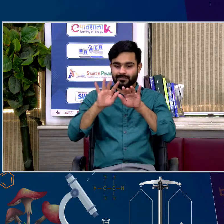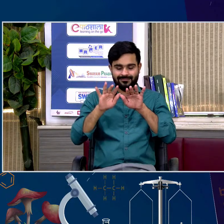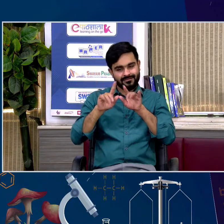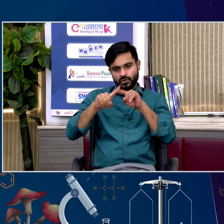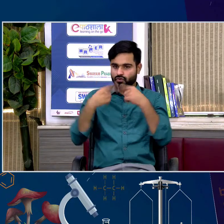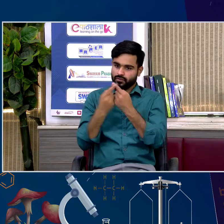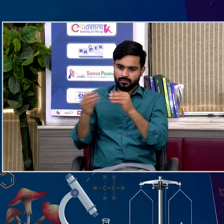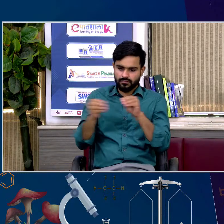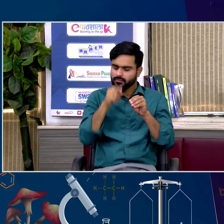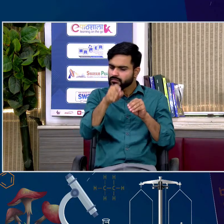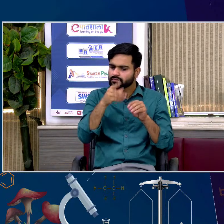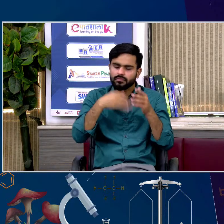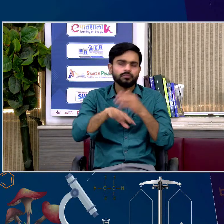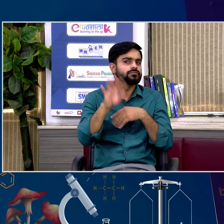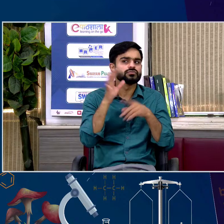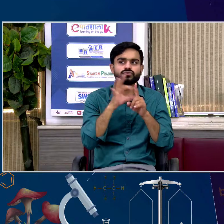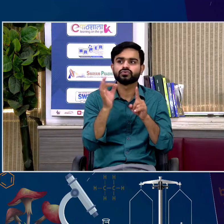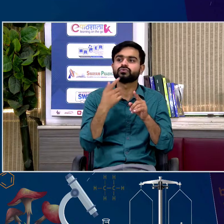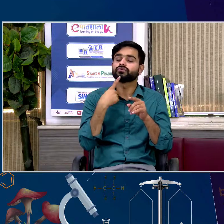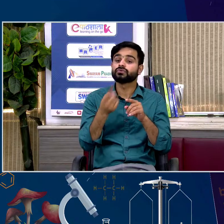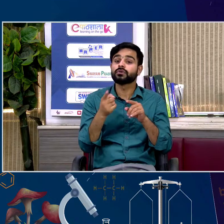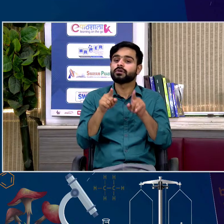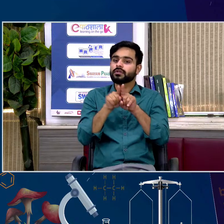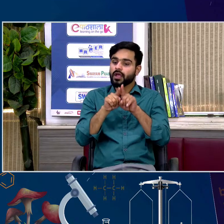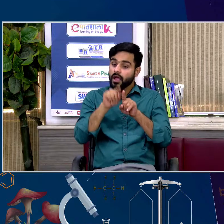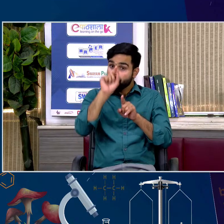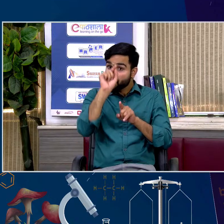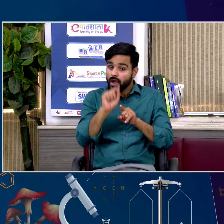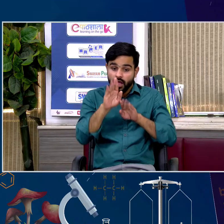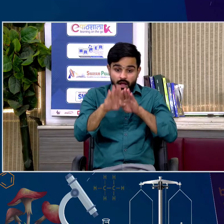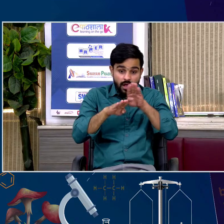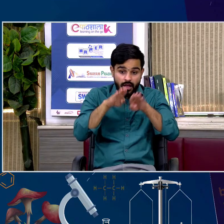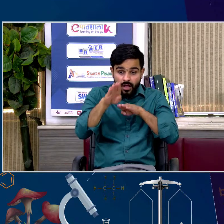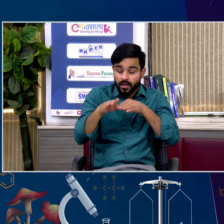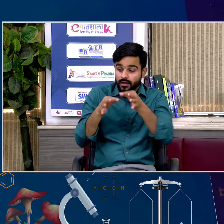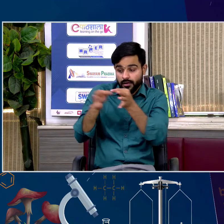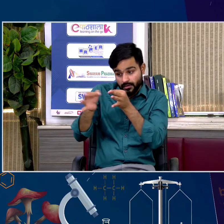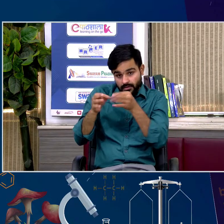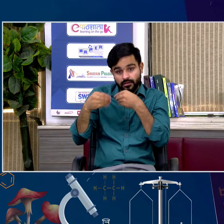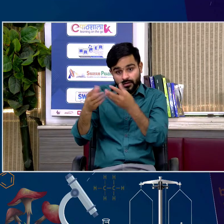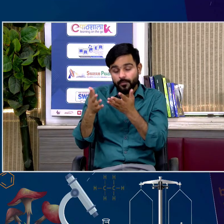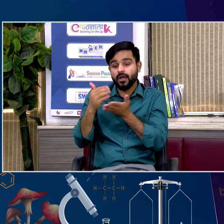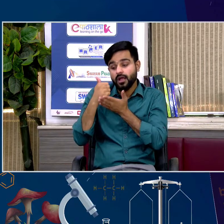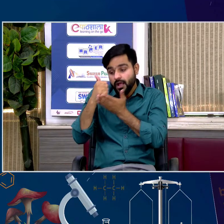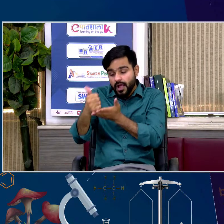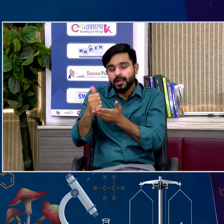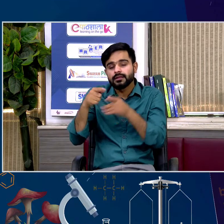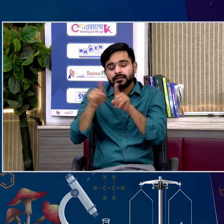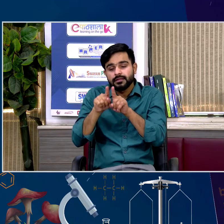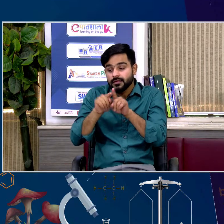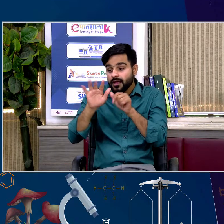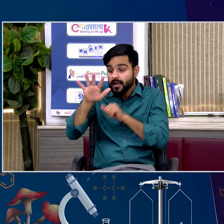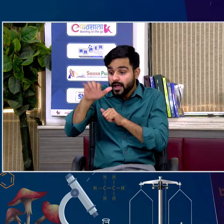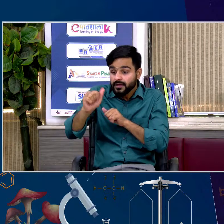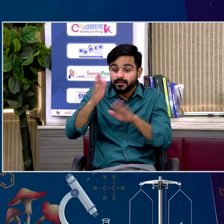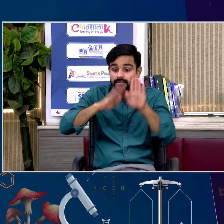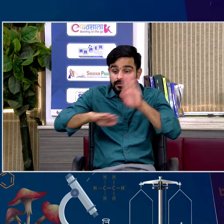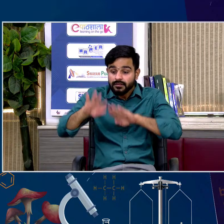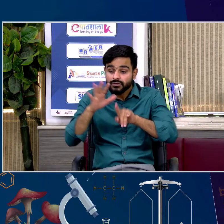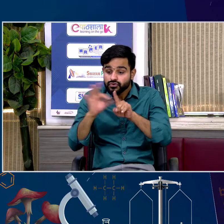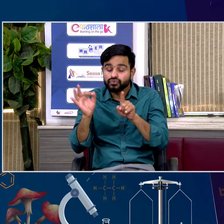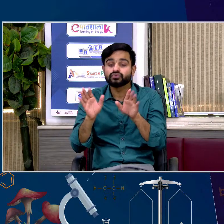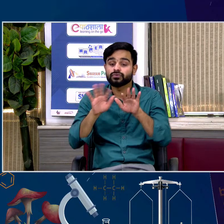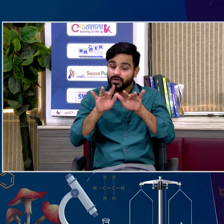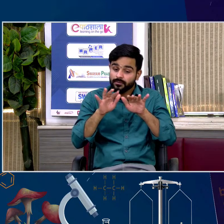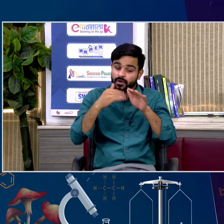is what you're going to do. So it tells her the sequence of steps and helps her successfully do the activity in the computer